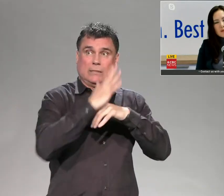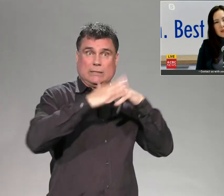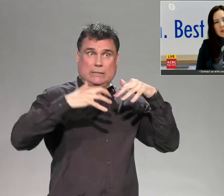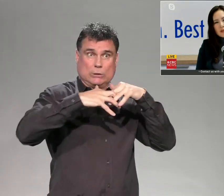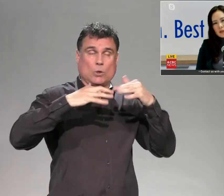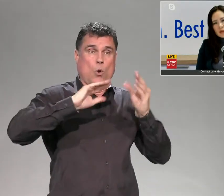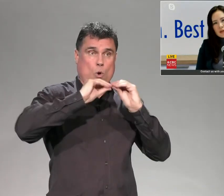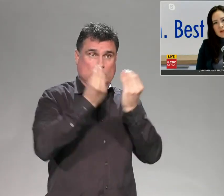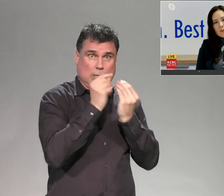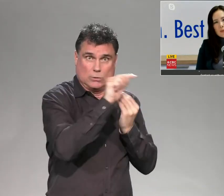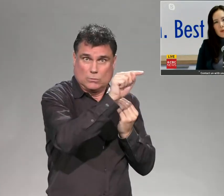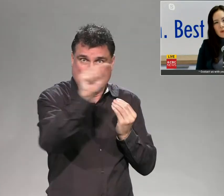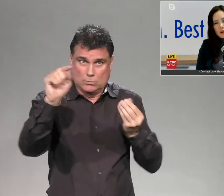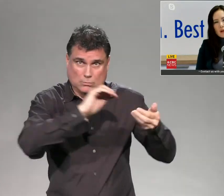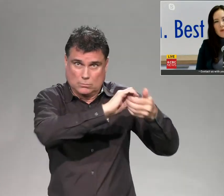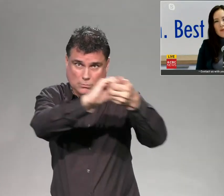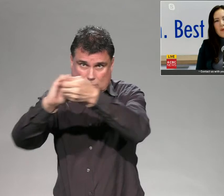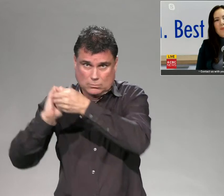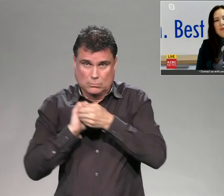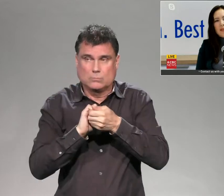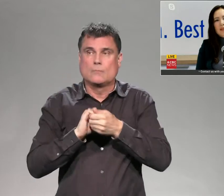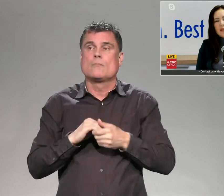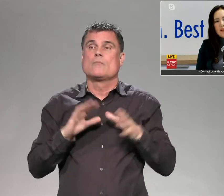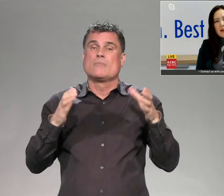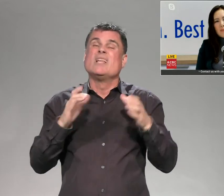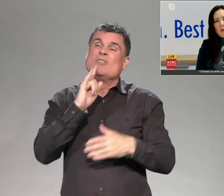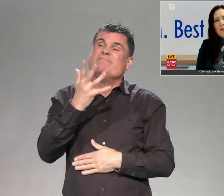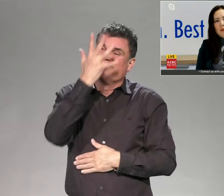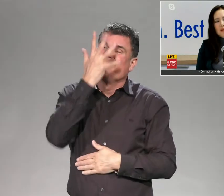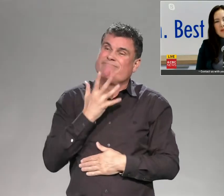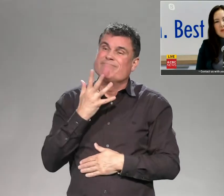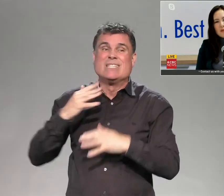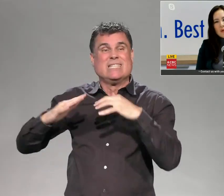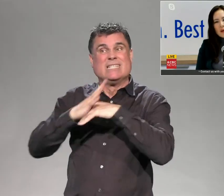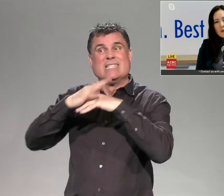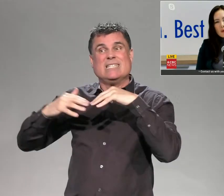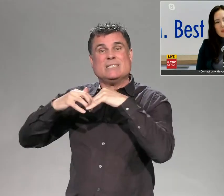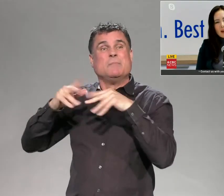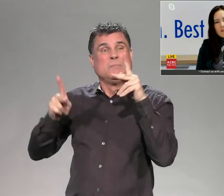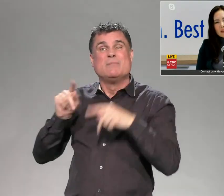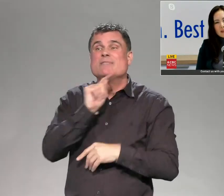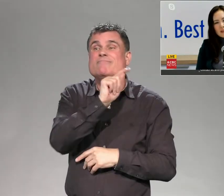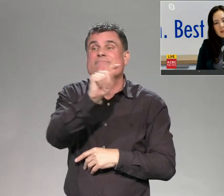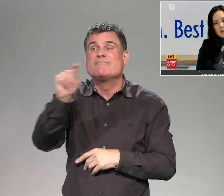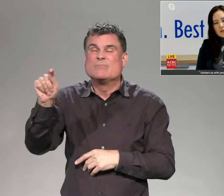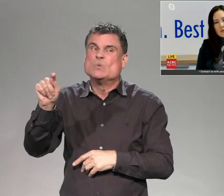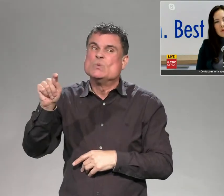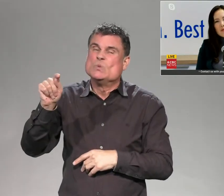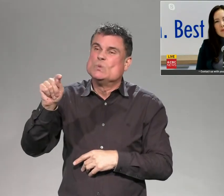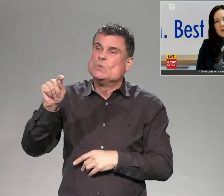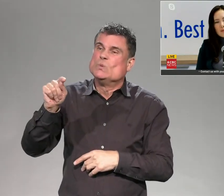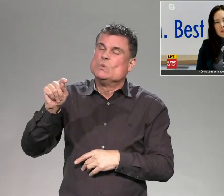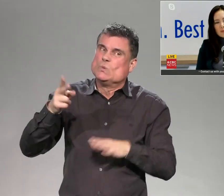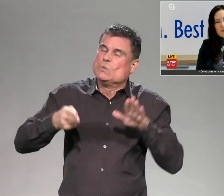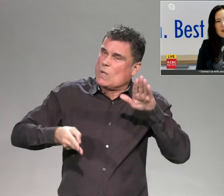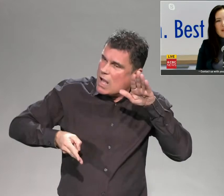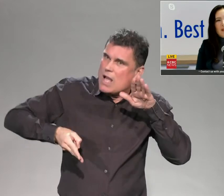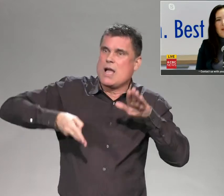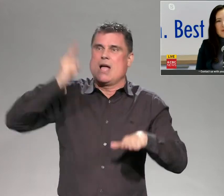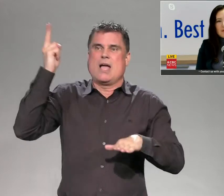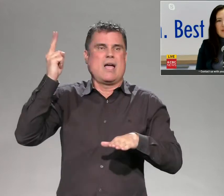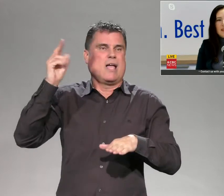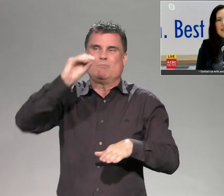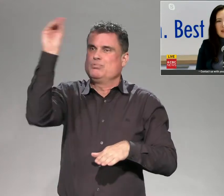Unfortunately, First Nations, Indigenous people are overrepresented in that population. So what we have done is to ensure that we're